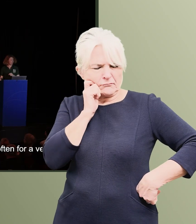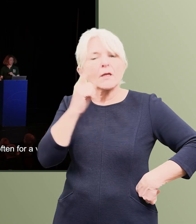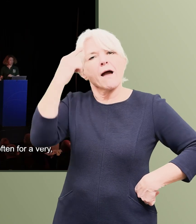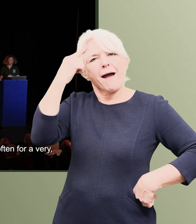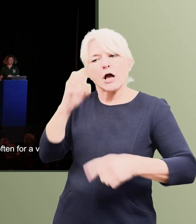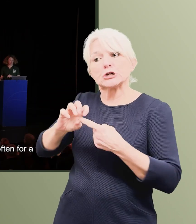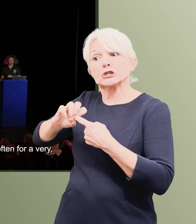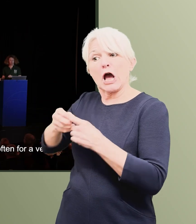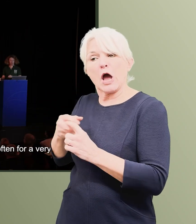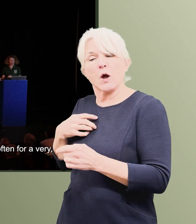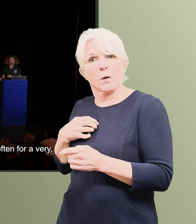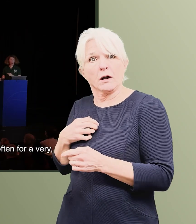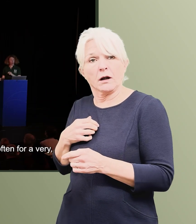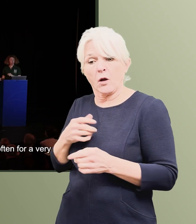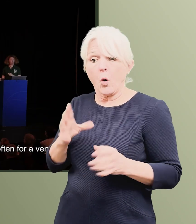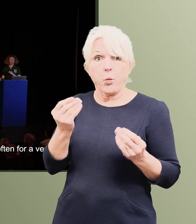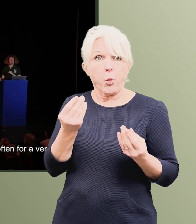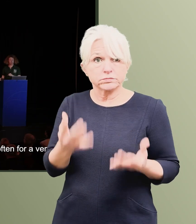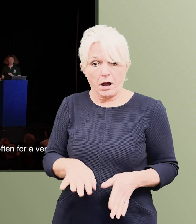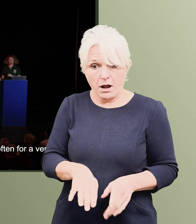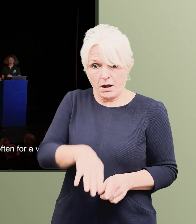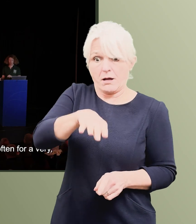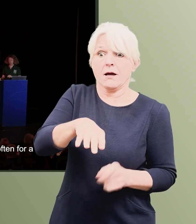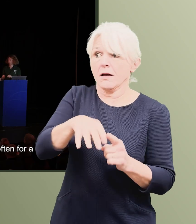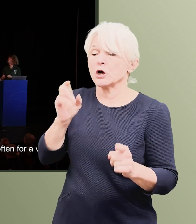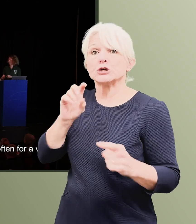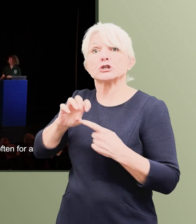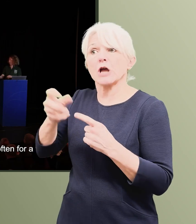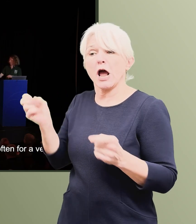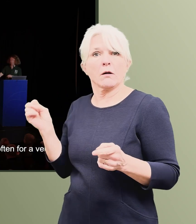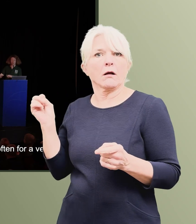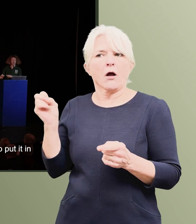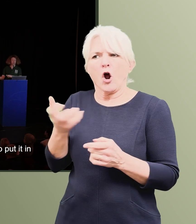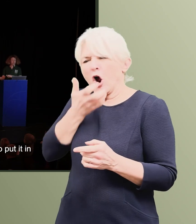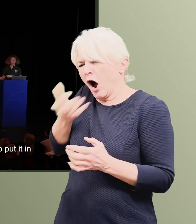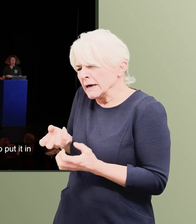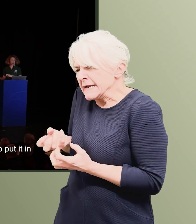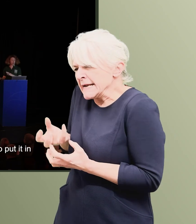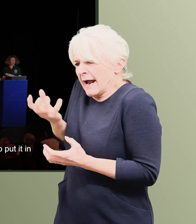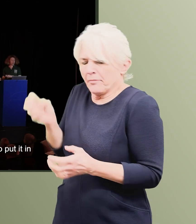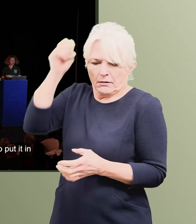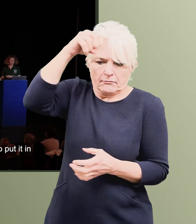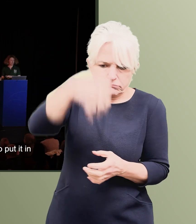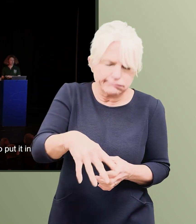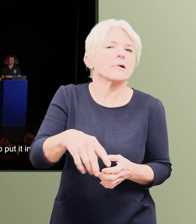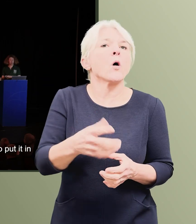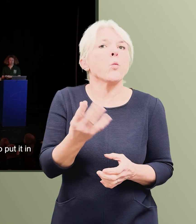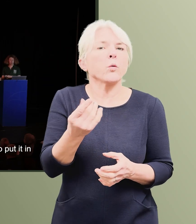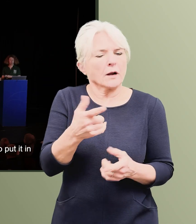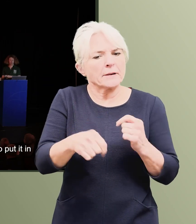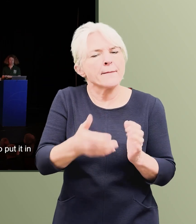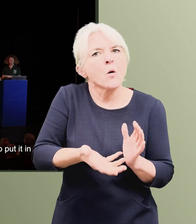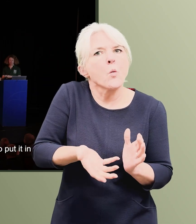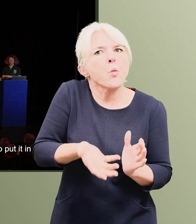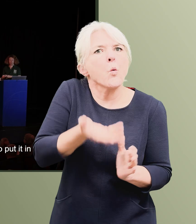heating such enormous amounts of water, often for a very, very long time. You know, some of these sites are used for 1,000 years, to put it